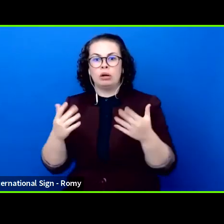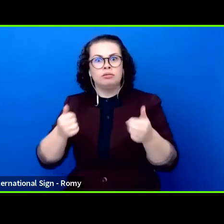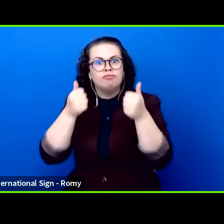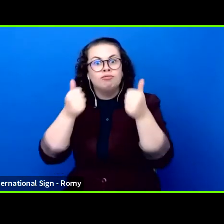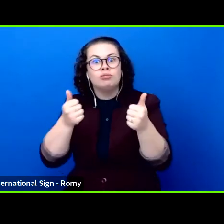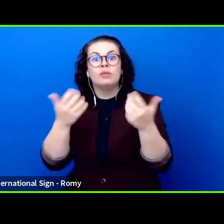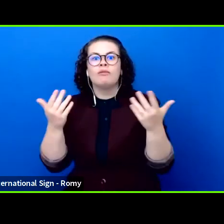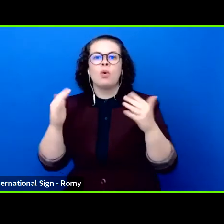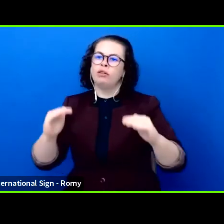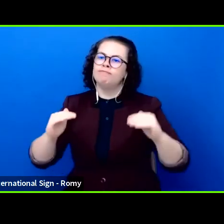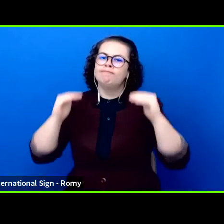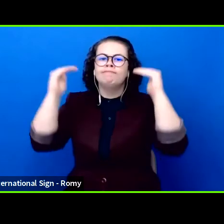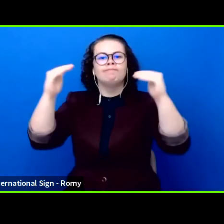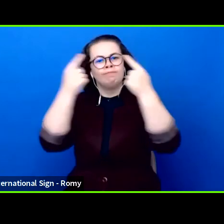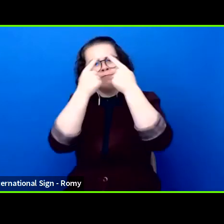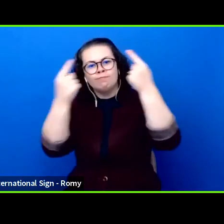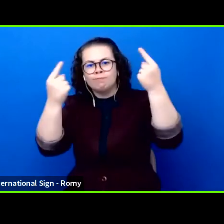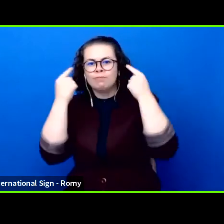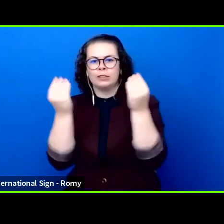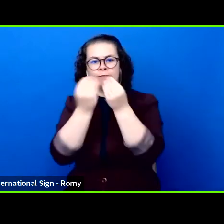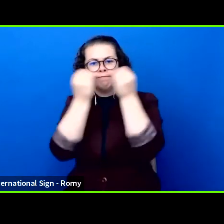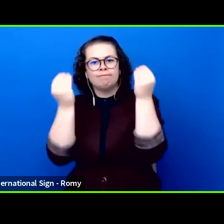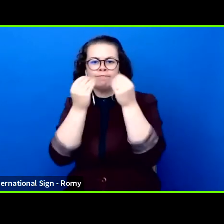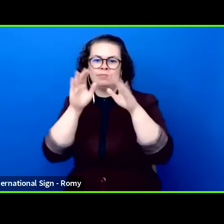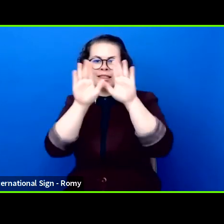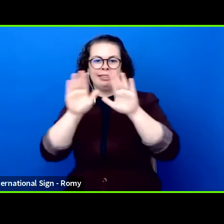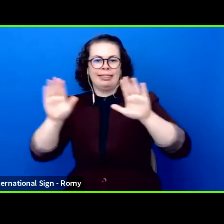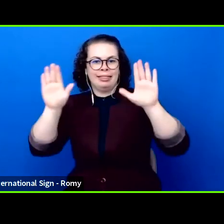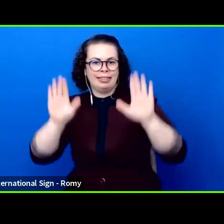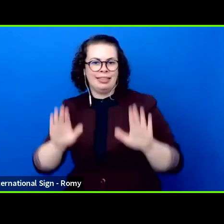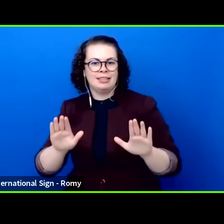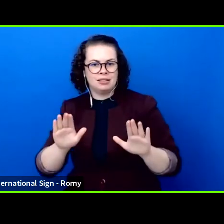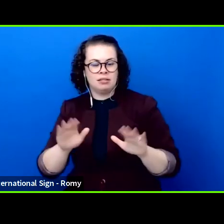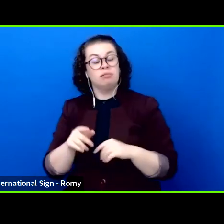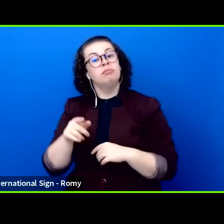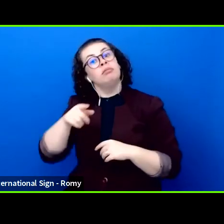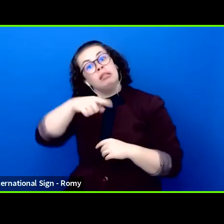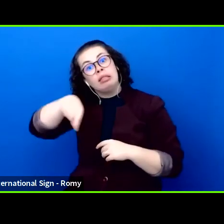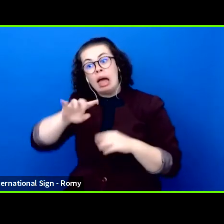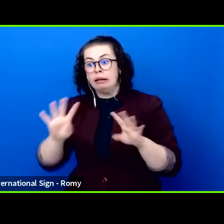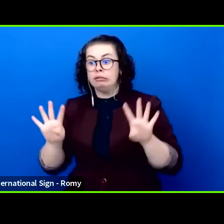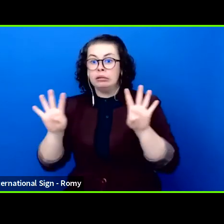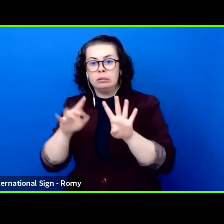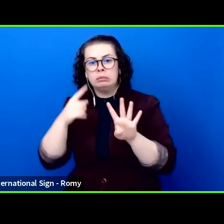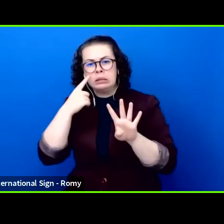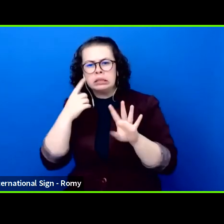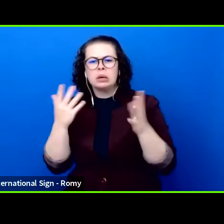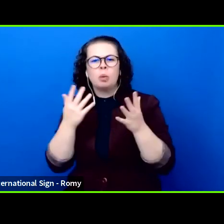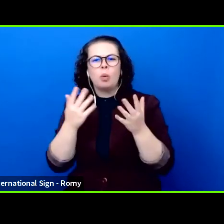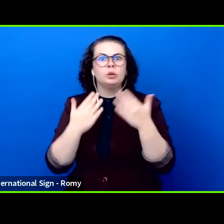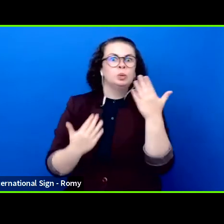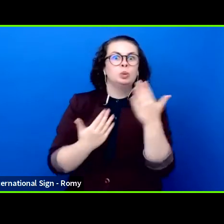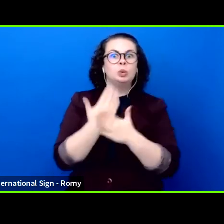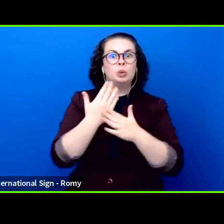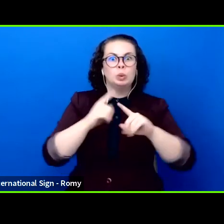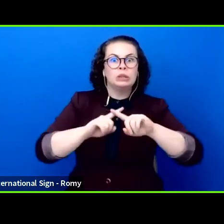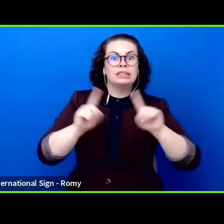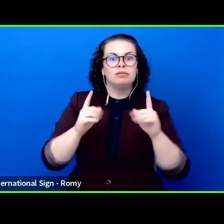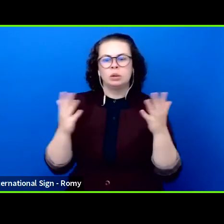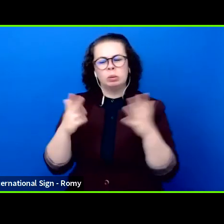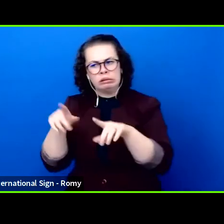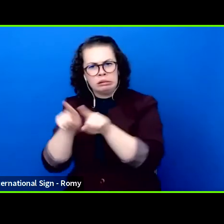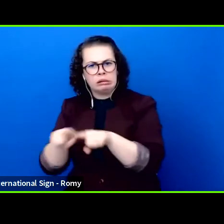arts studies in higher They will sketch developments and focus on current issues like the autonomous republic